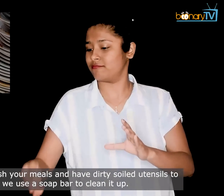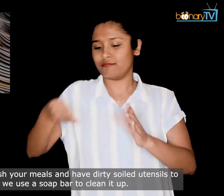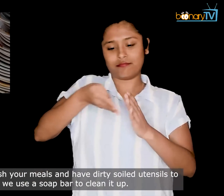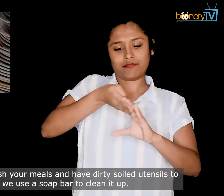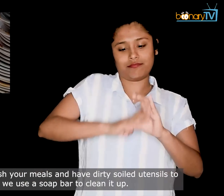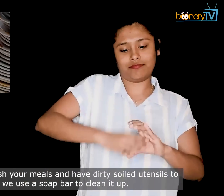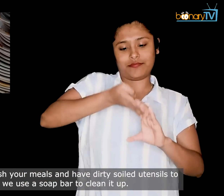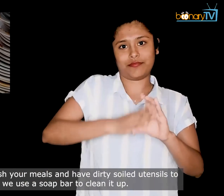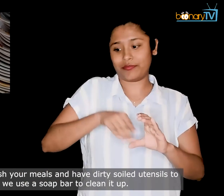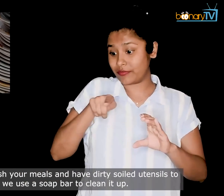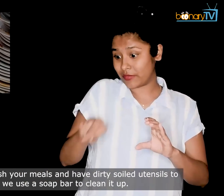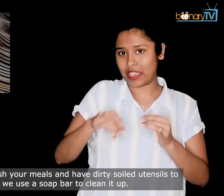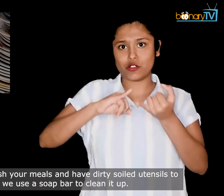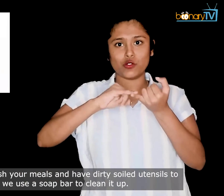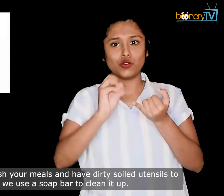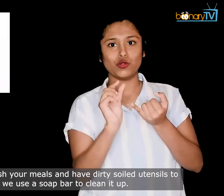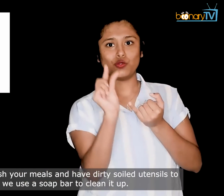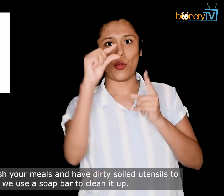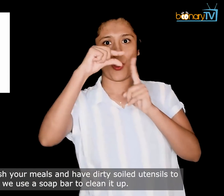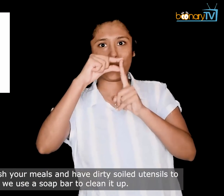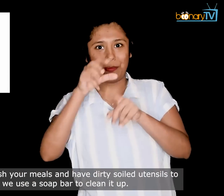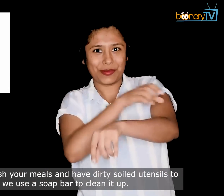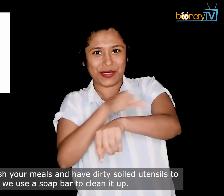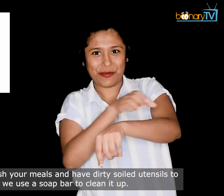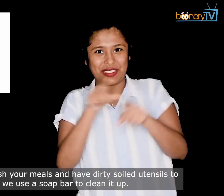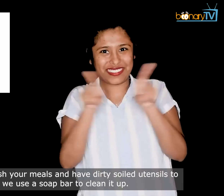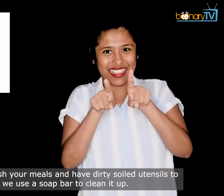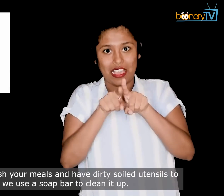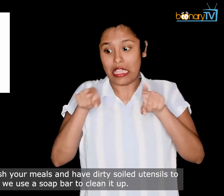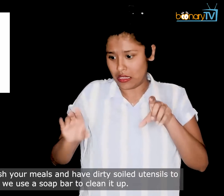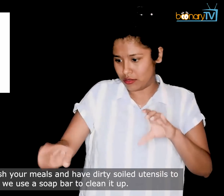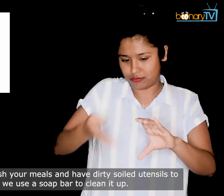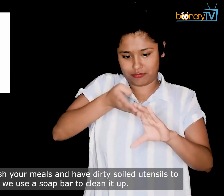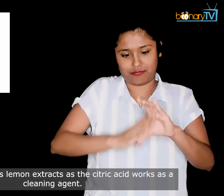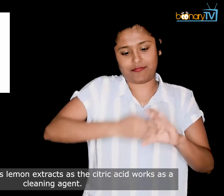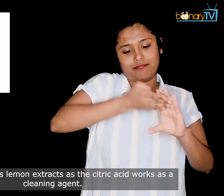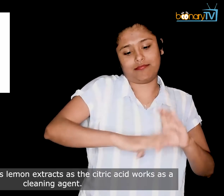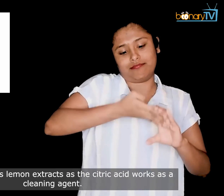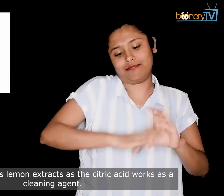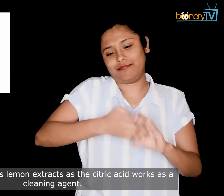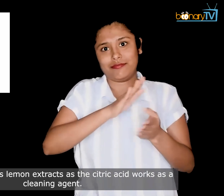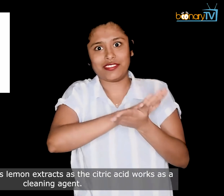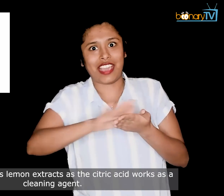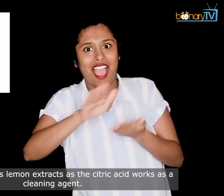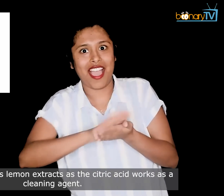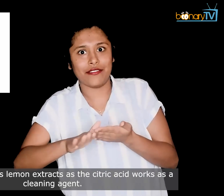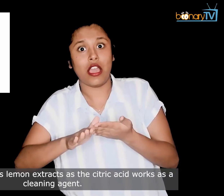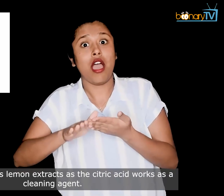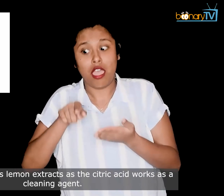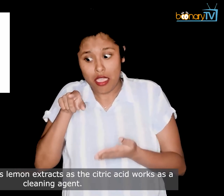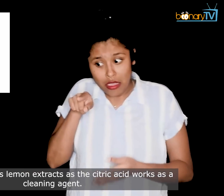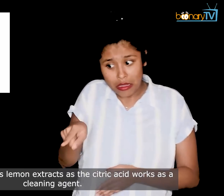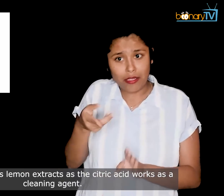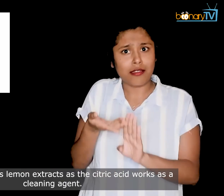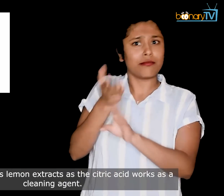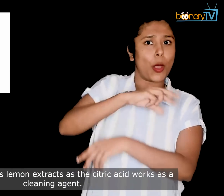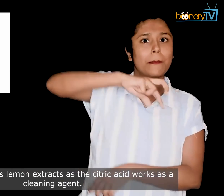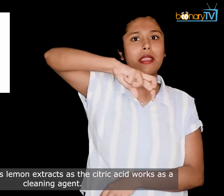clean, we use a soap bar to clean it up. Now that too has lemon extracts, as